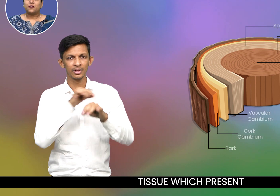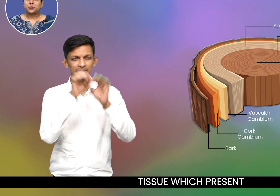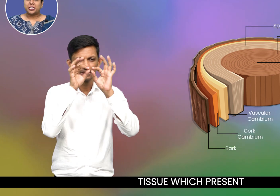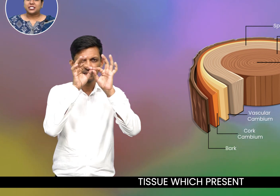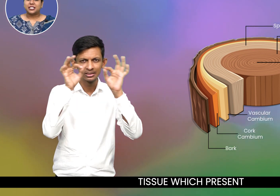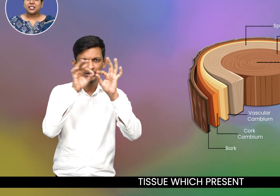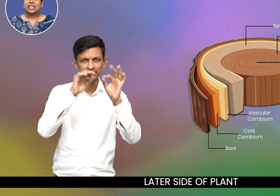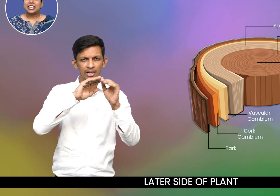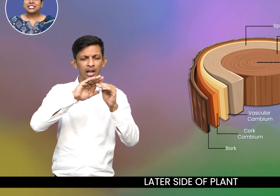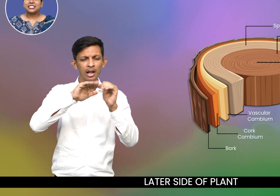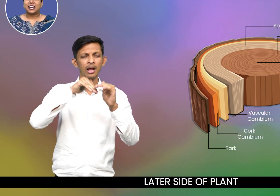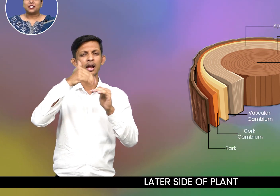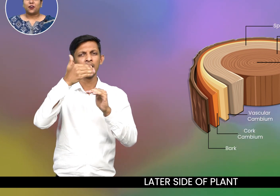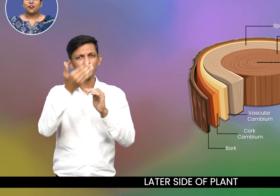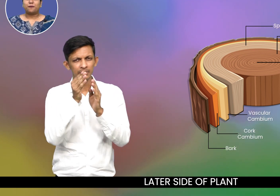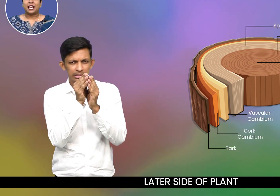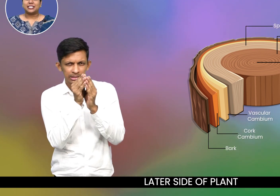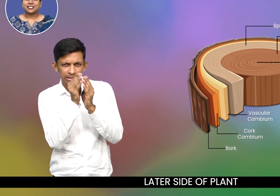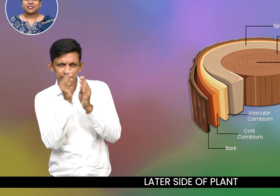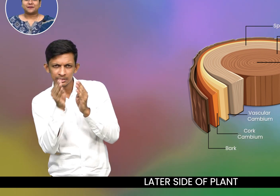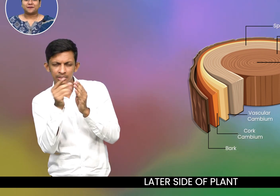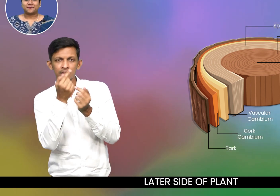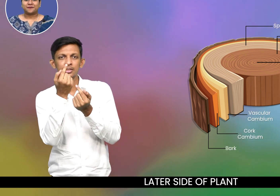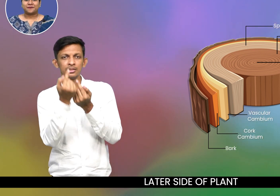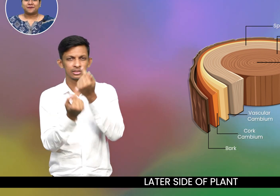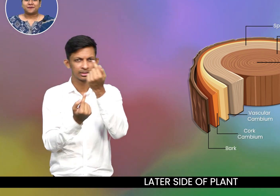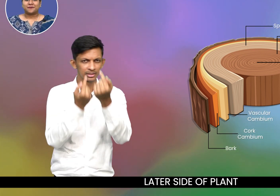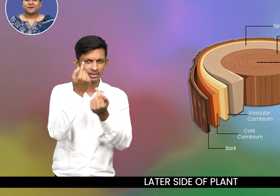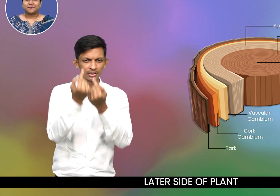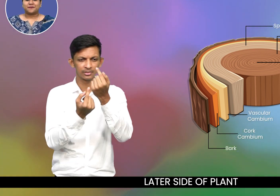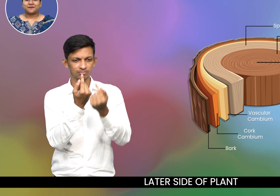Tissue which present later side of plant.